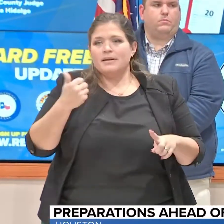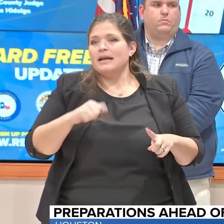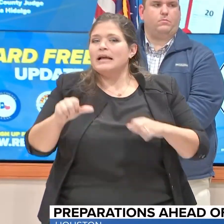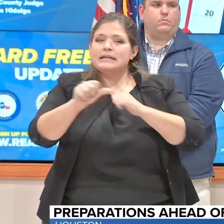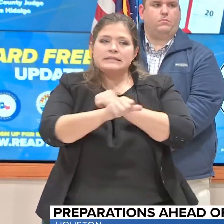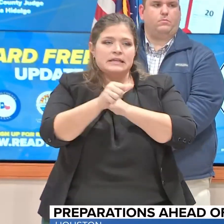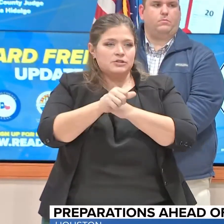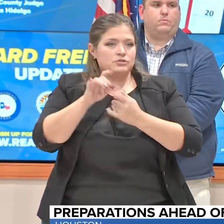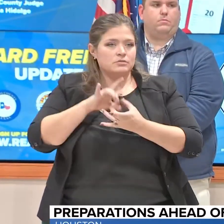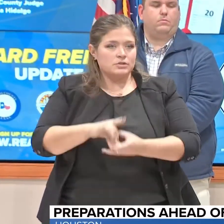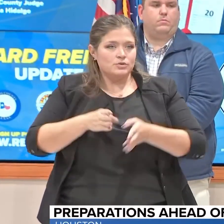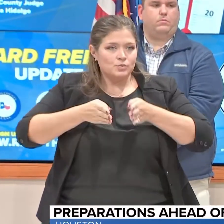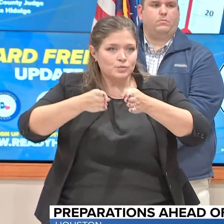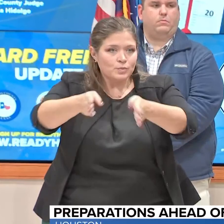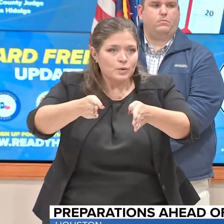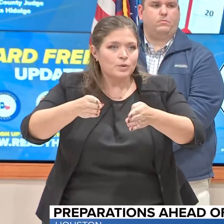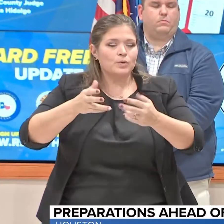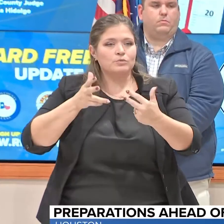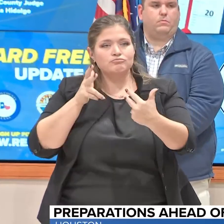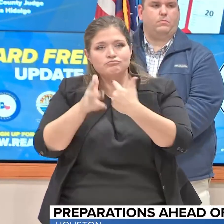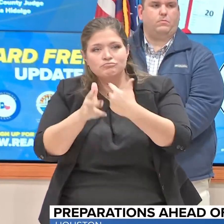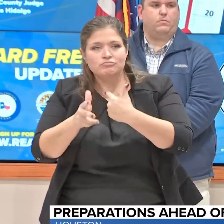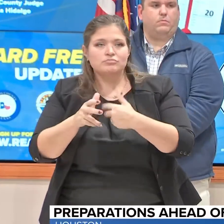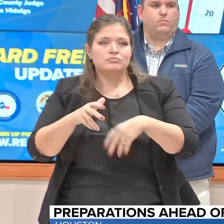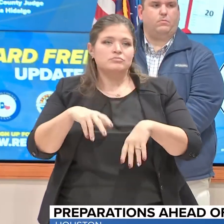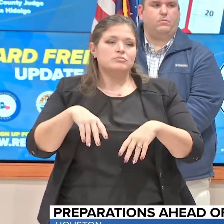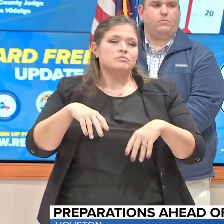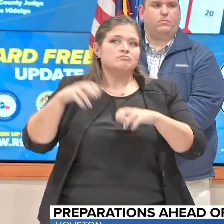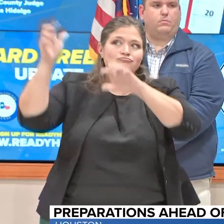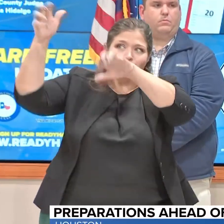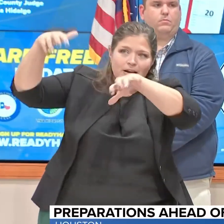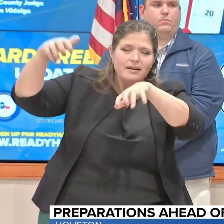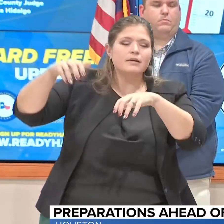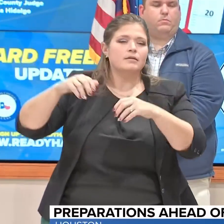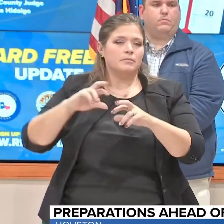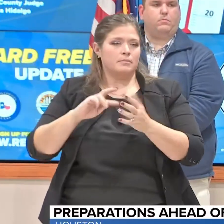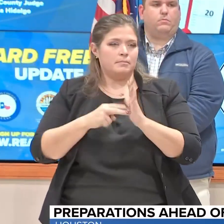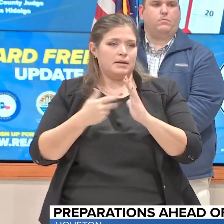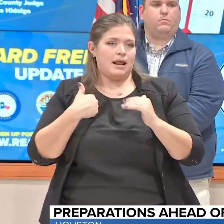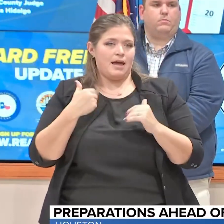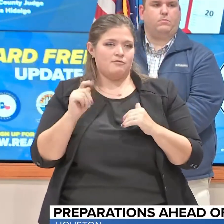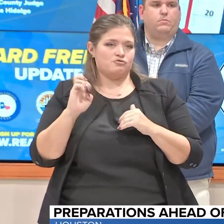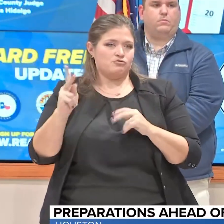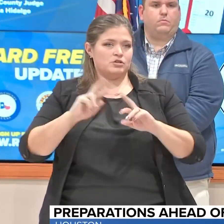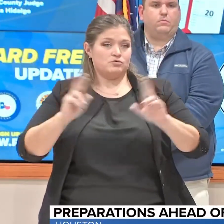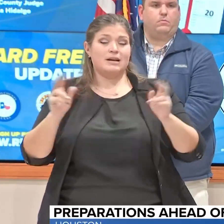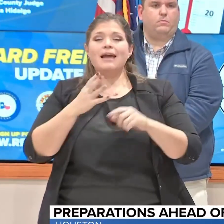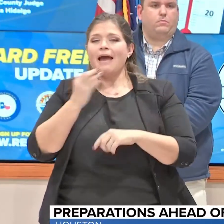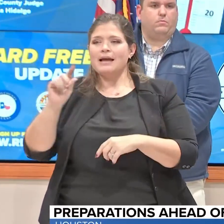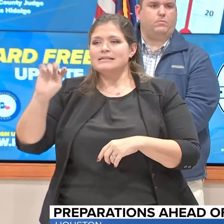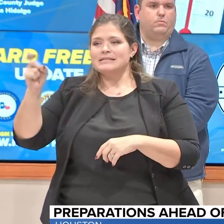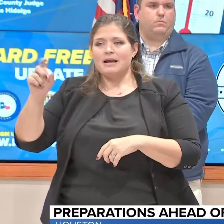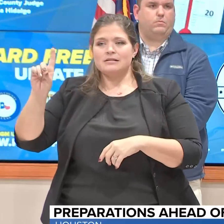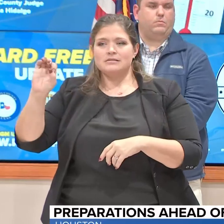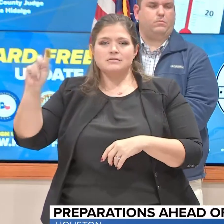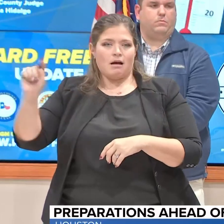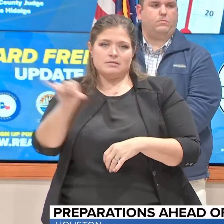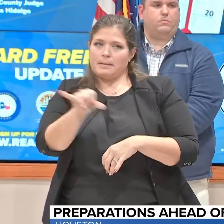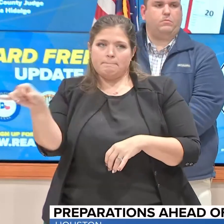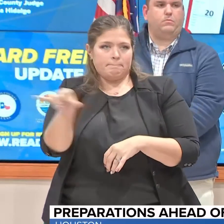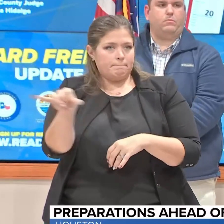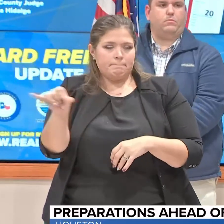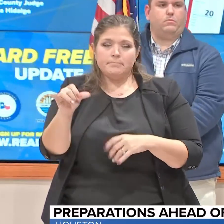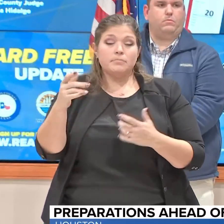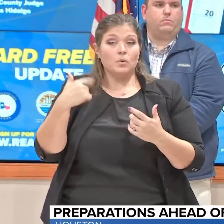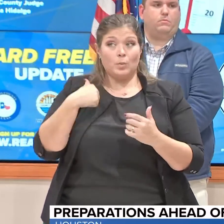with our roadway precipitation, then our trucks are ready to go. Same thing with TxDOT. They have said the same thing. We're not anticipating